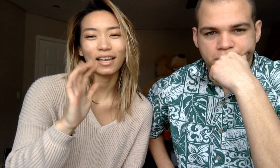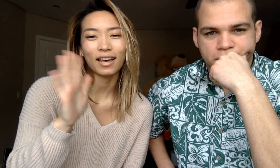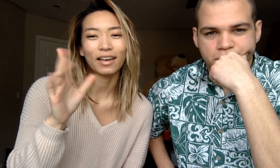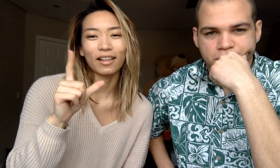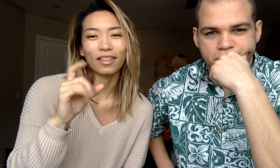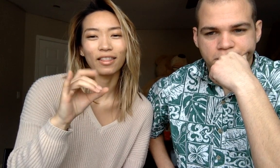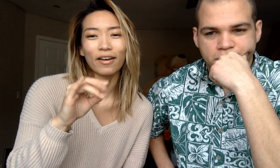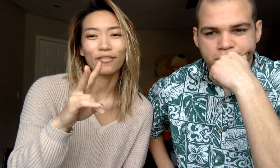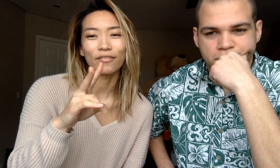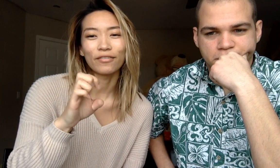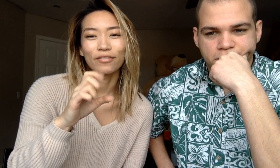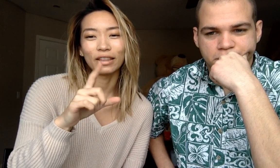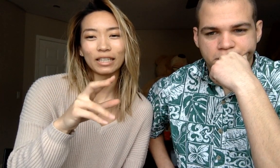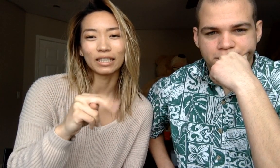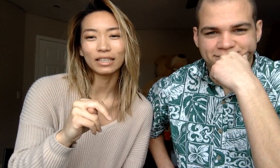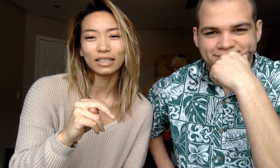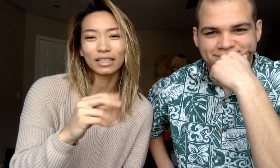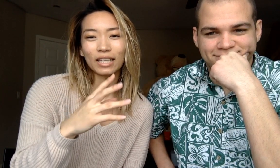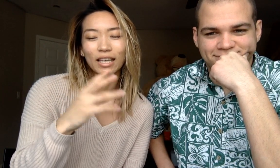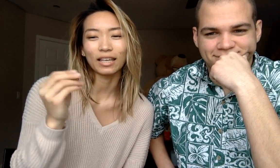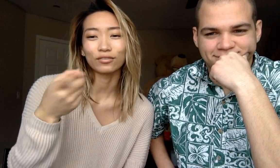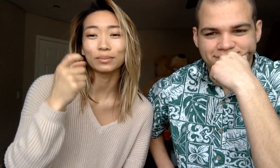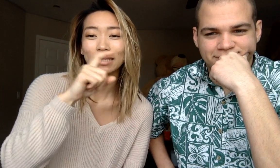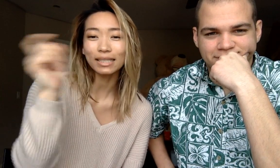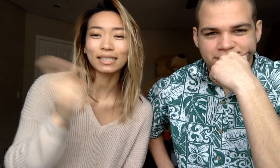Hi Lovelyn, and from Texas. Hi.